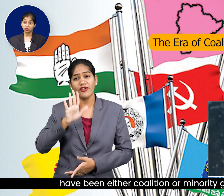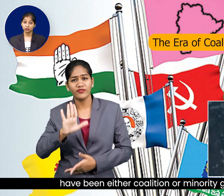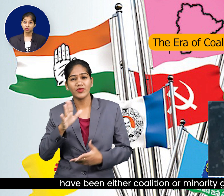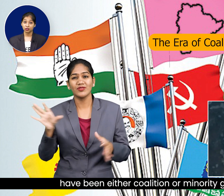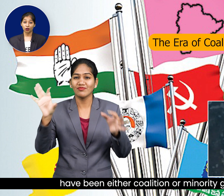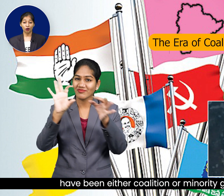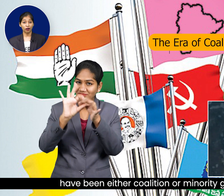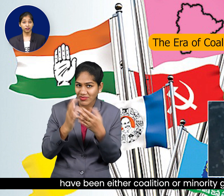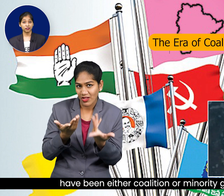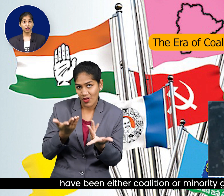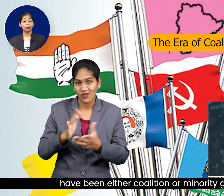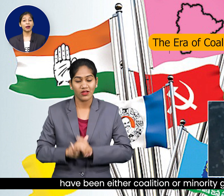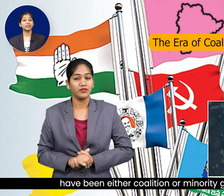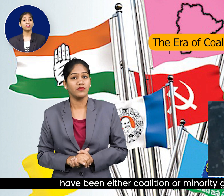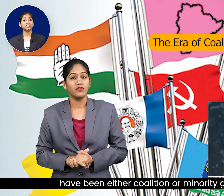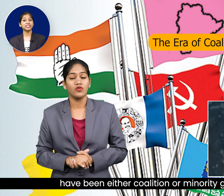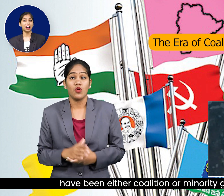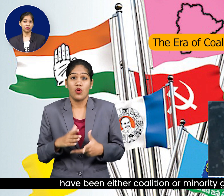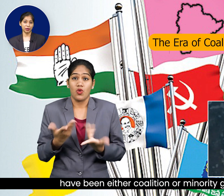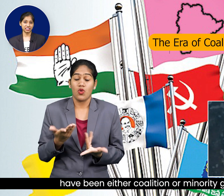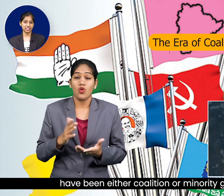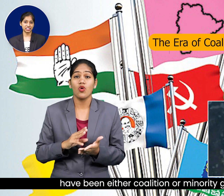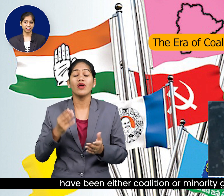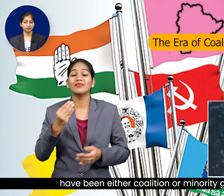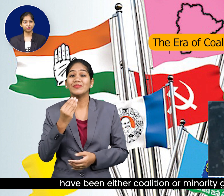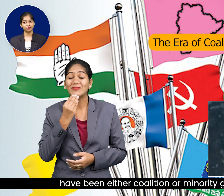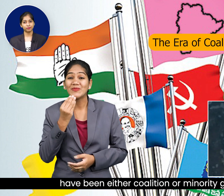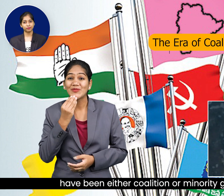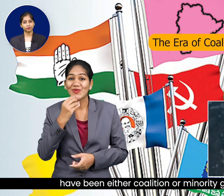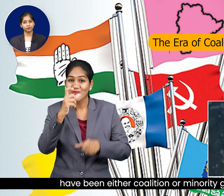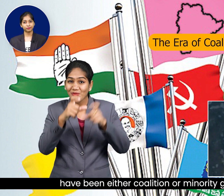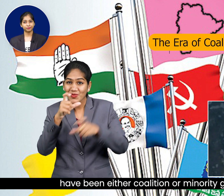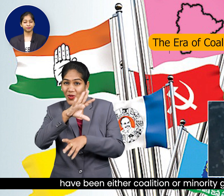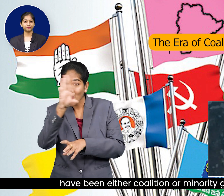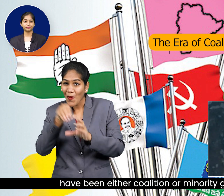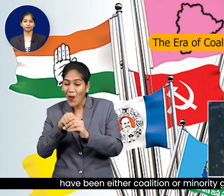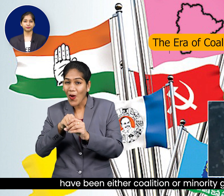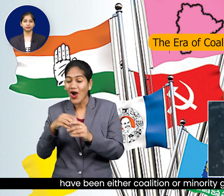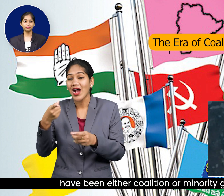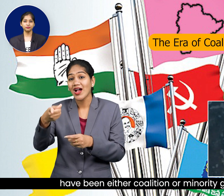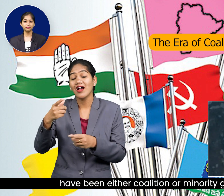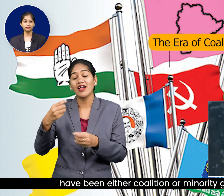coalition or minority governments.